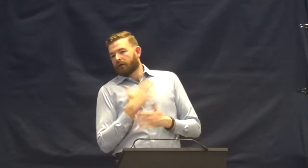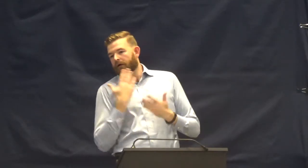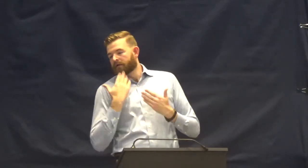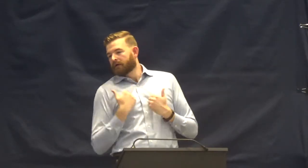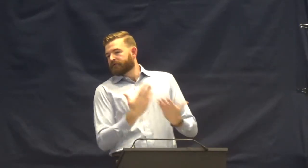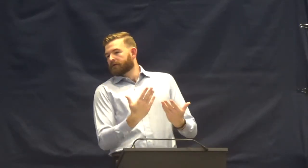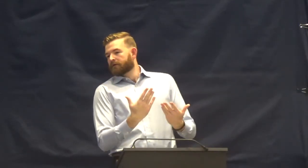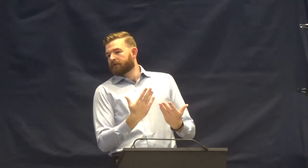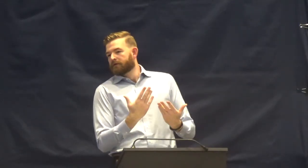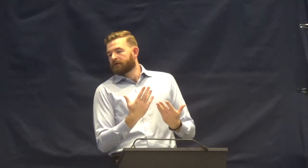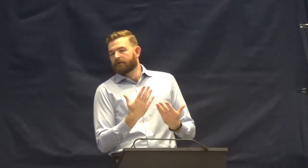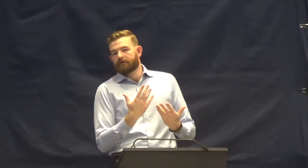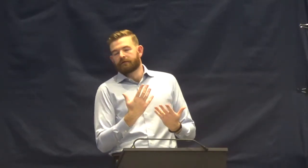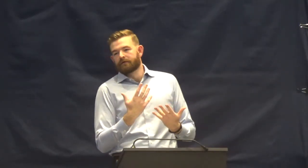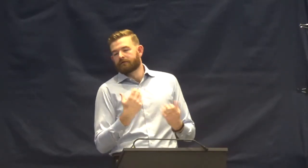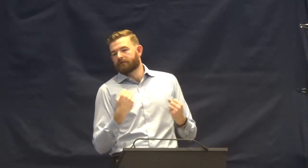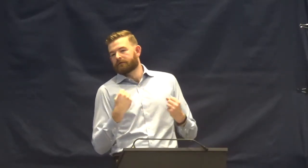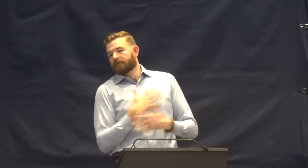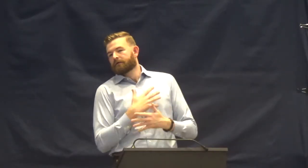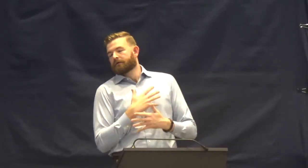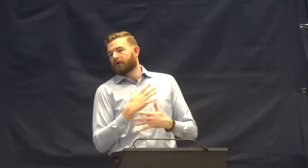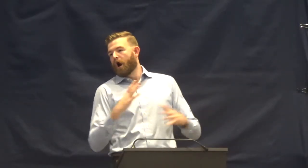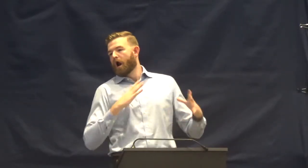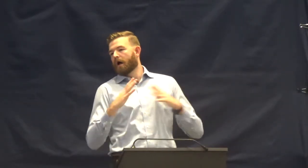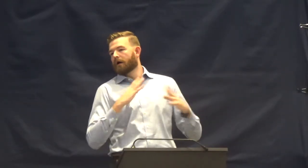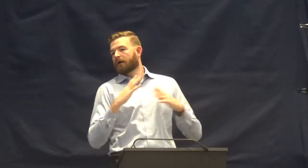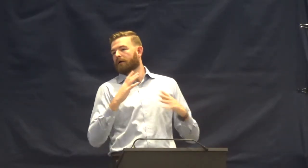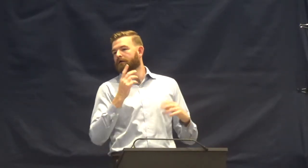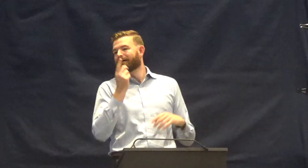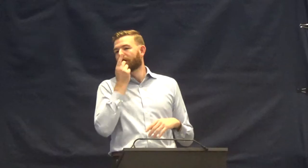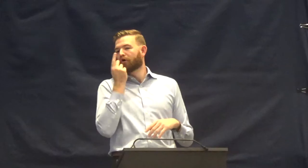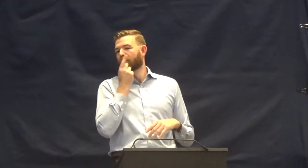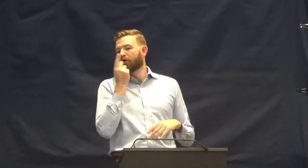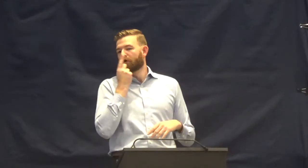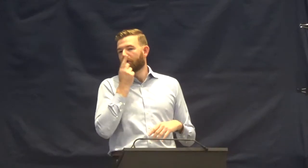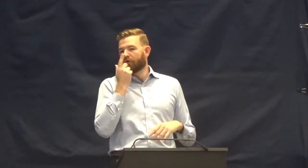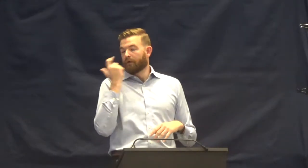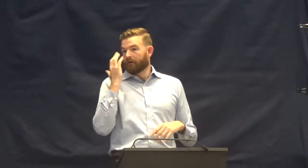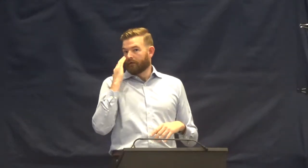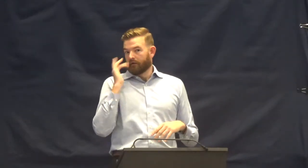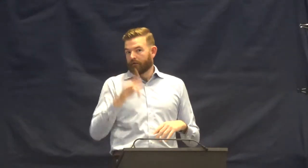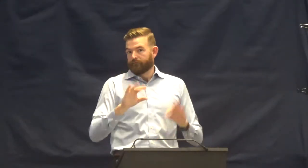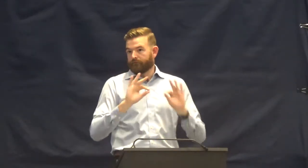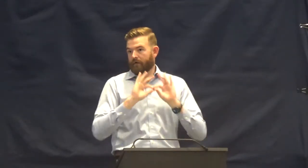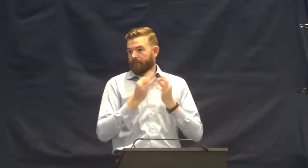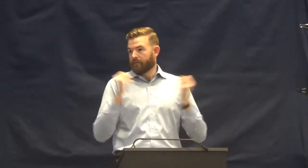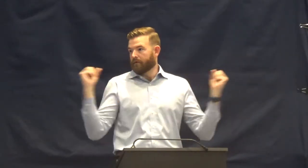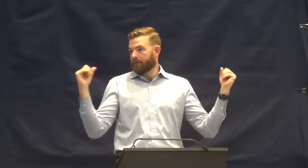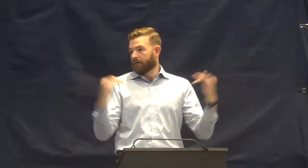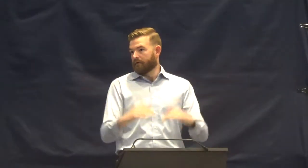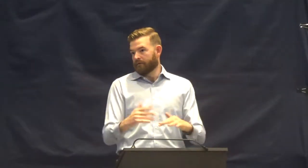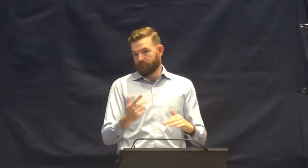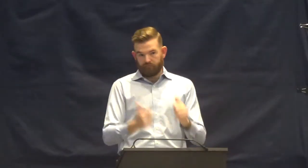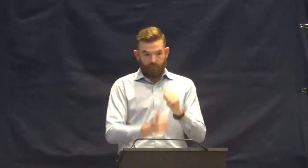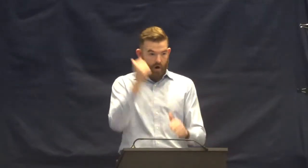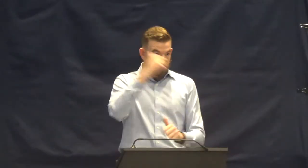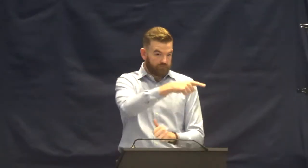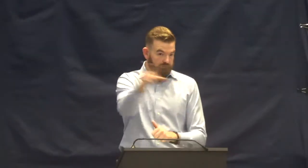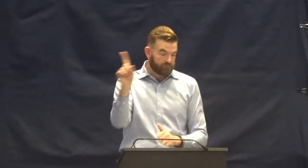people are scared to death of Thanksgiving and holidays, especially the dinners, because the family's going to